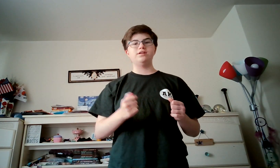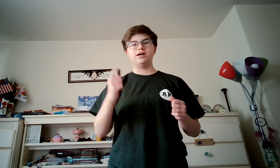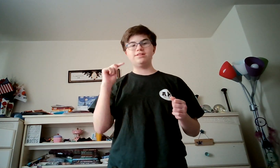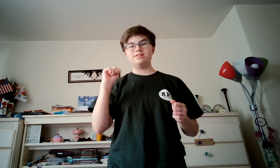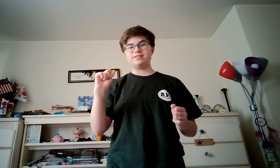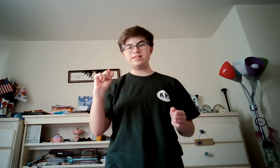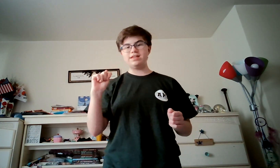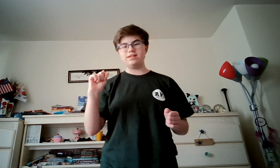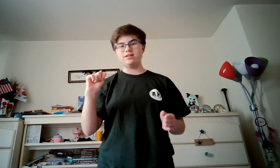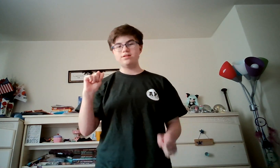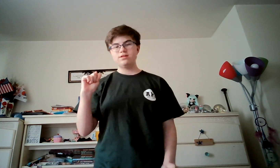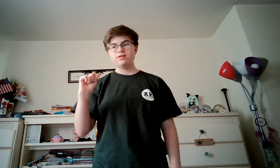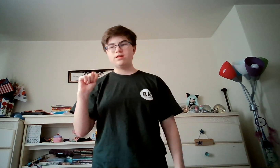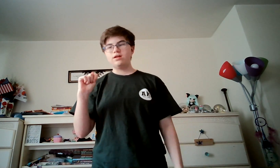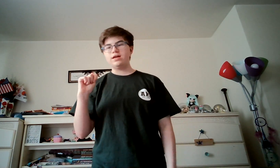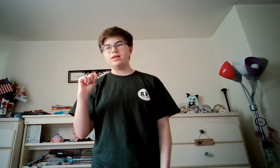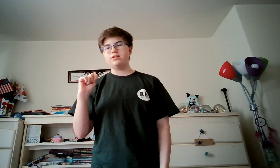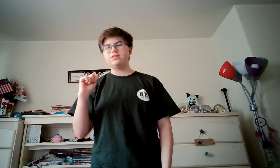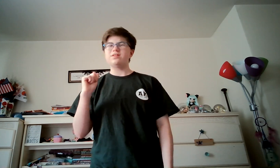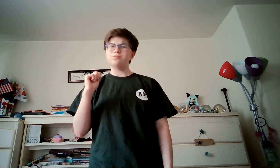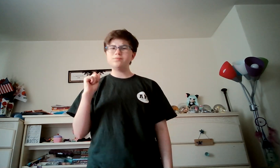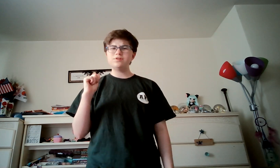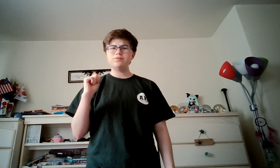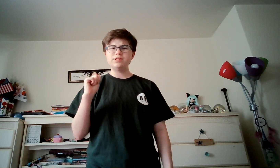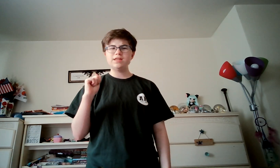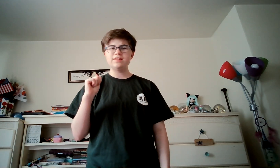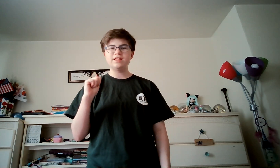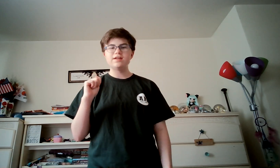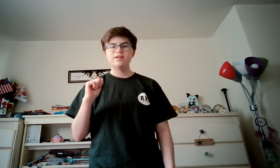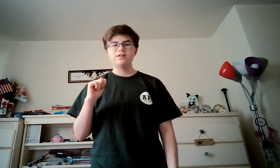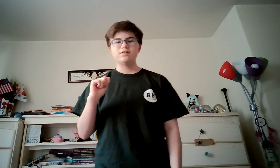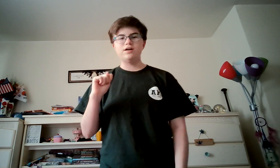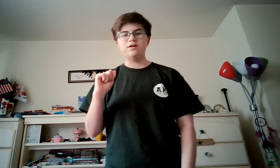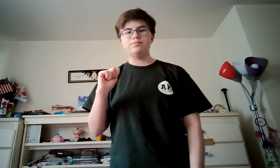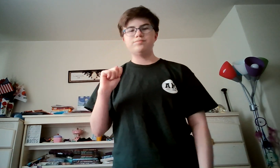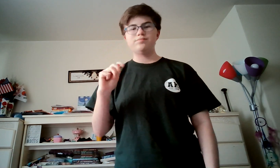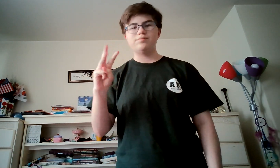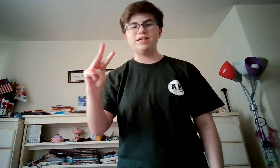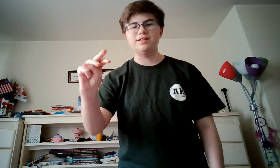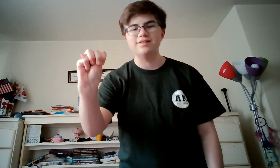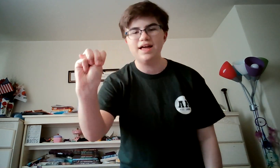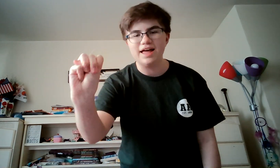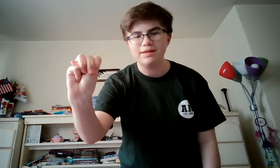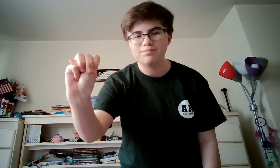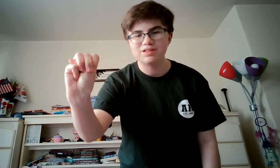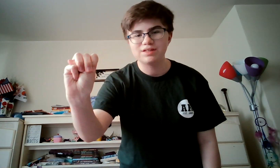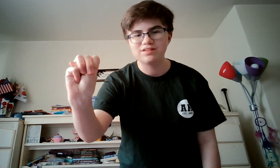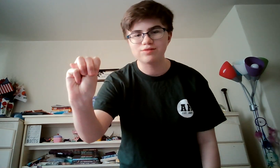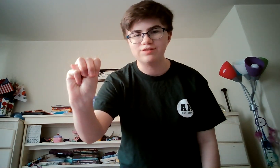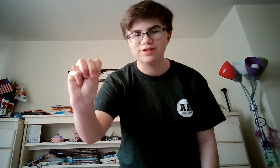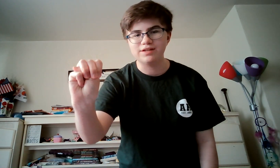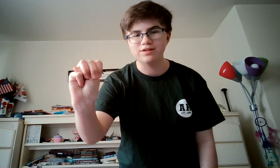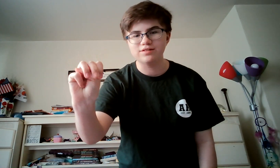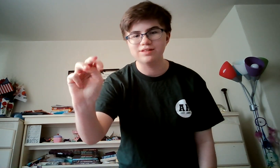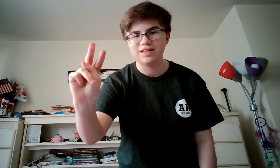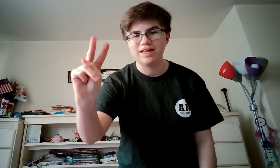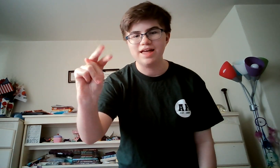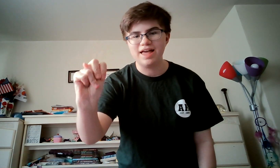got to T, and she's like, do I do one like that? Because M is 3 fingers, N